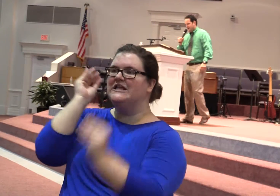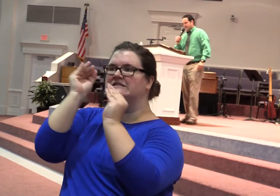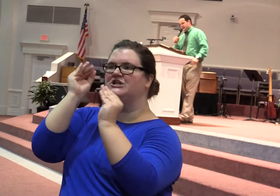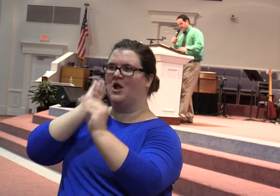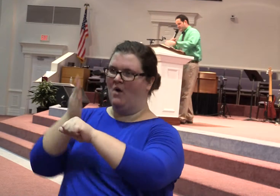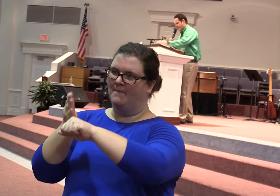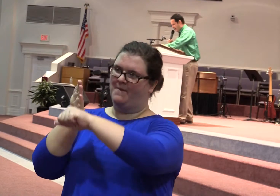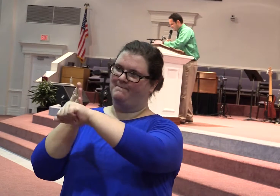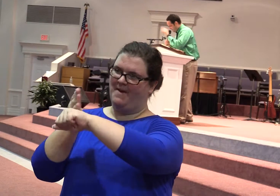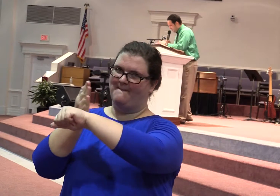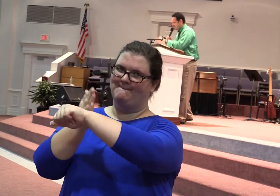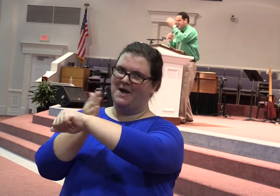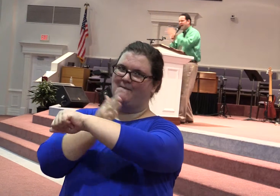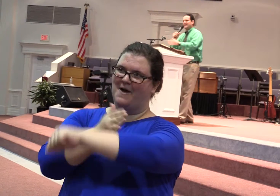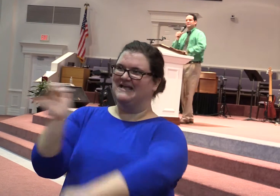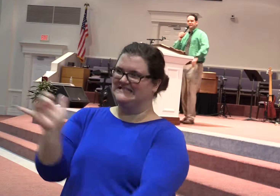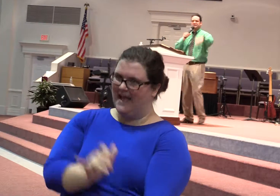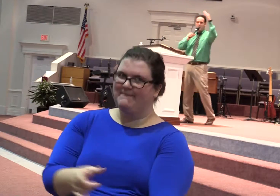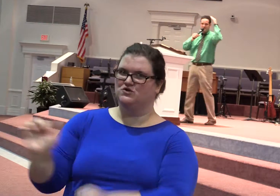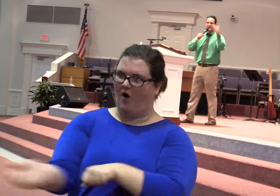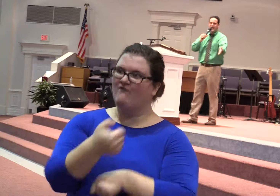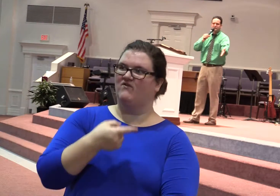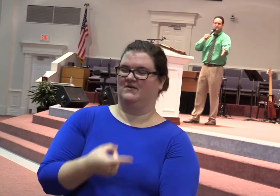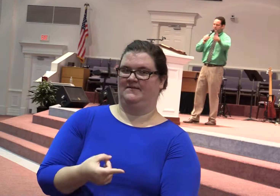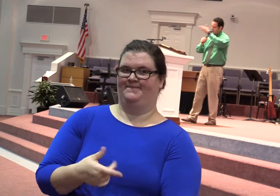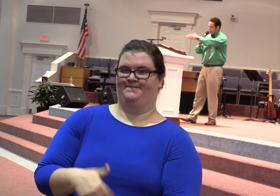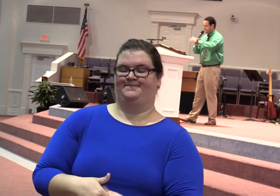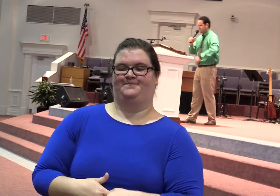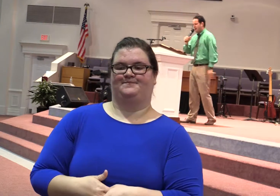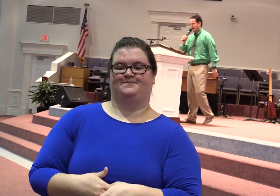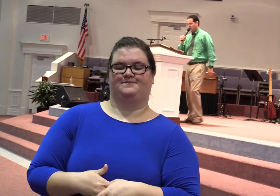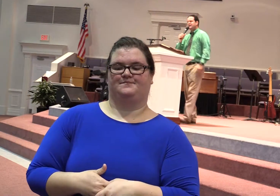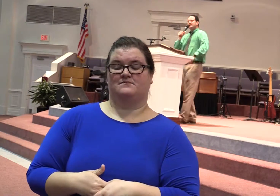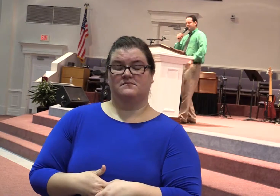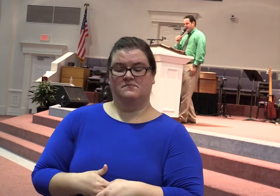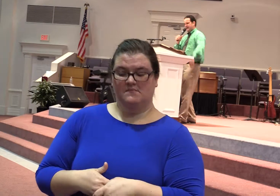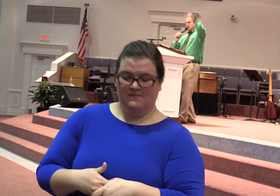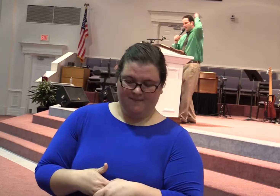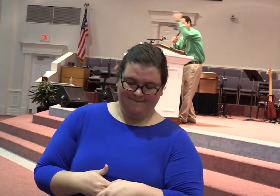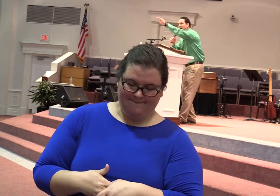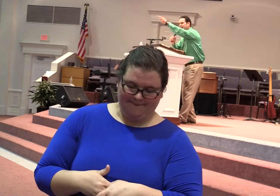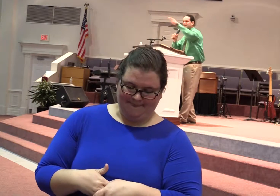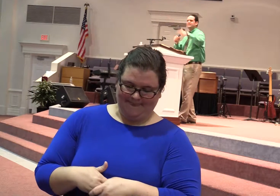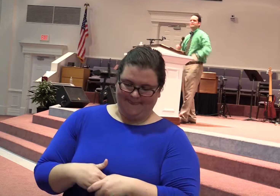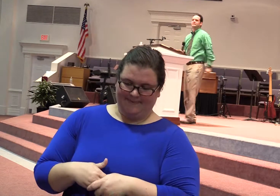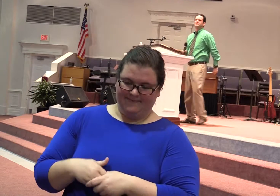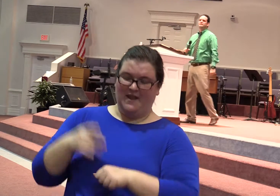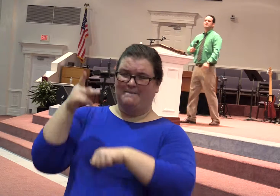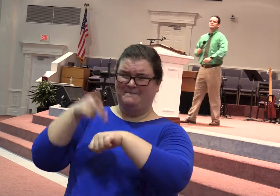Hallelujah. Jesus began to preach, saying, this is how he began to preach according to the Bible. He said, repent.